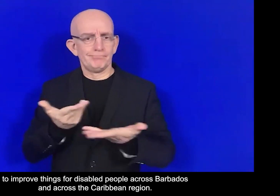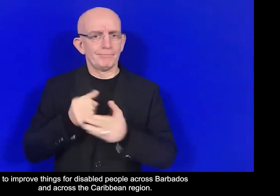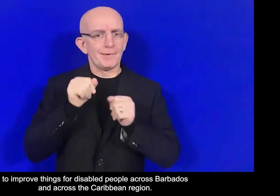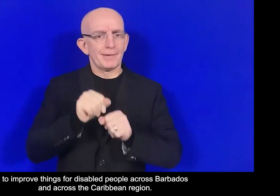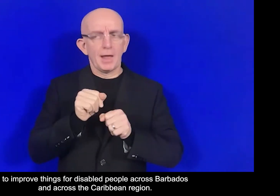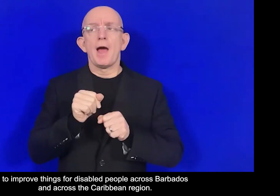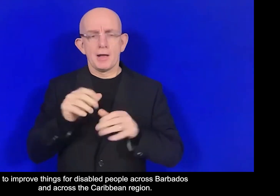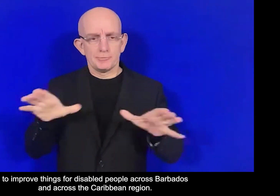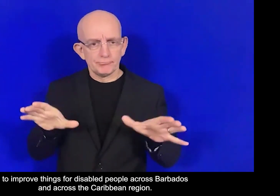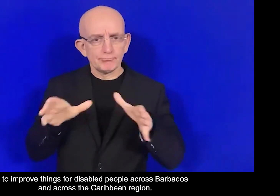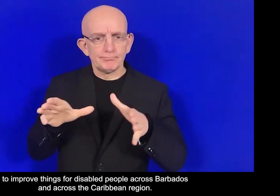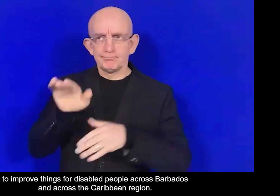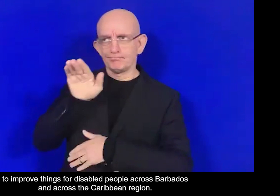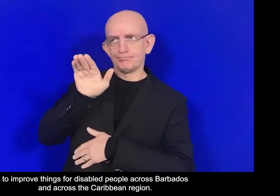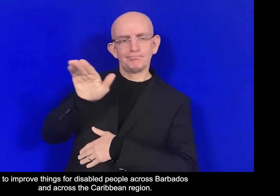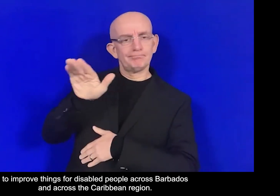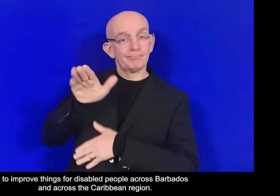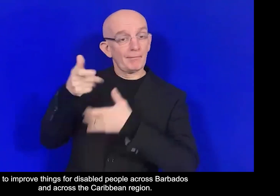Barbados and across the Caribbean region.